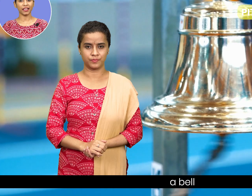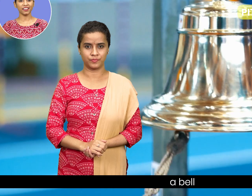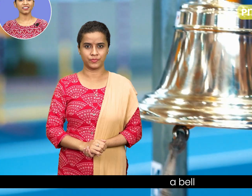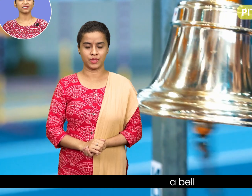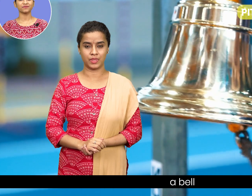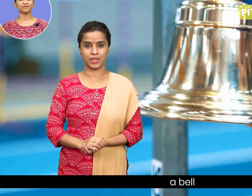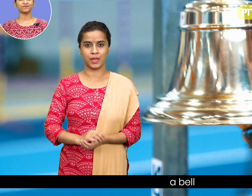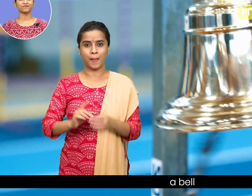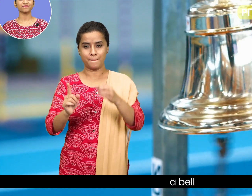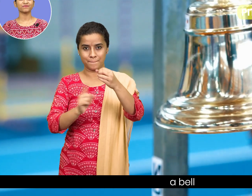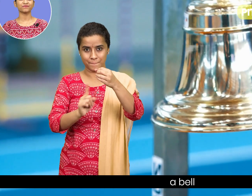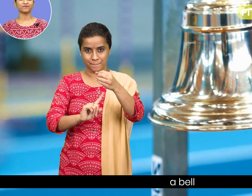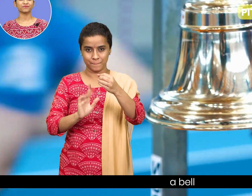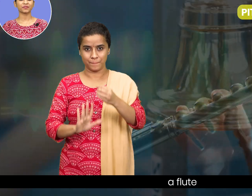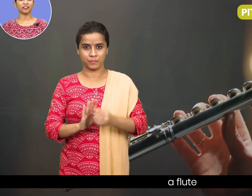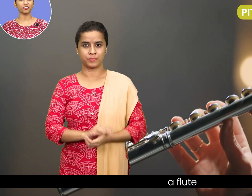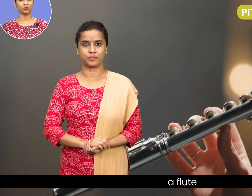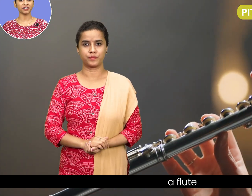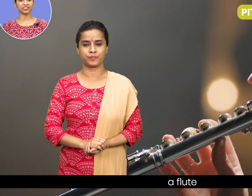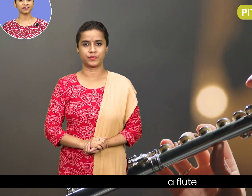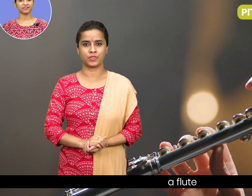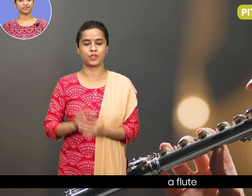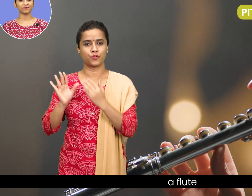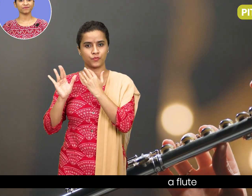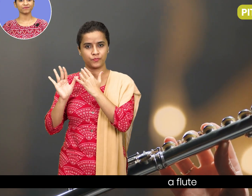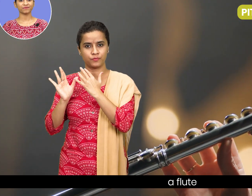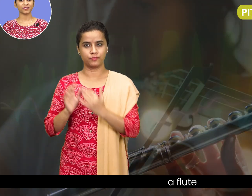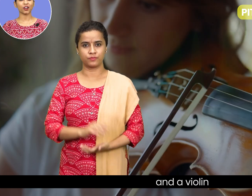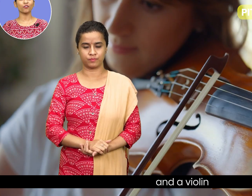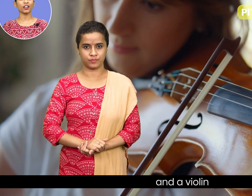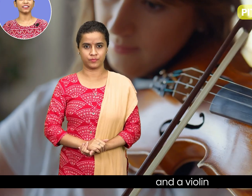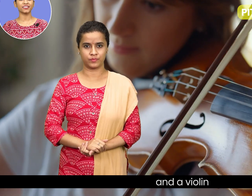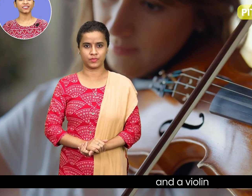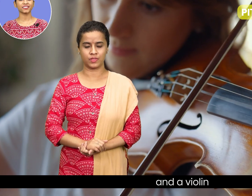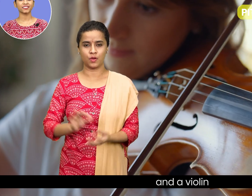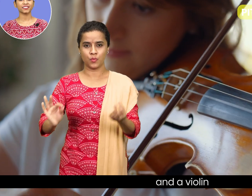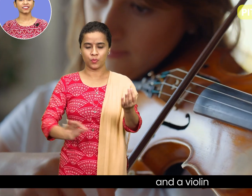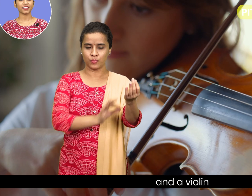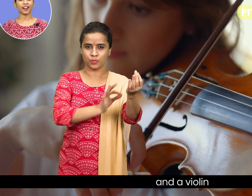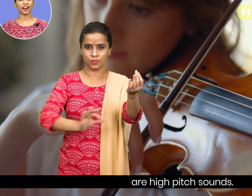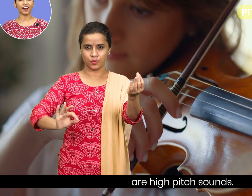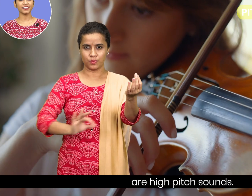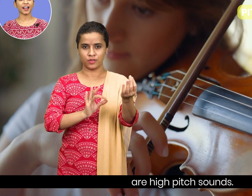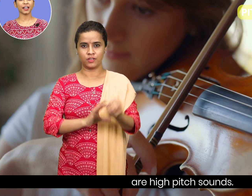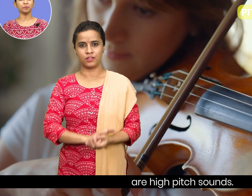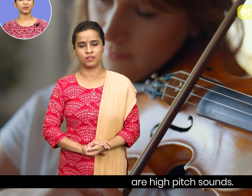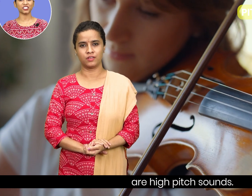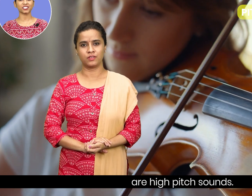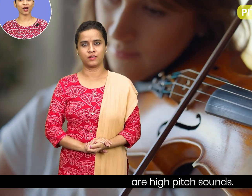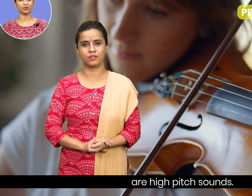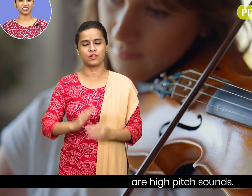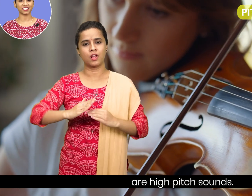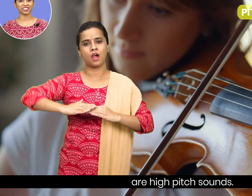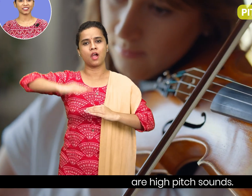a bell, a flute, a violin are